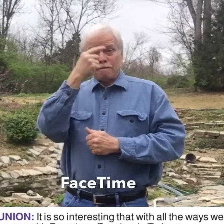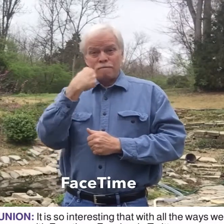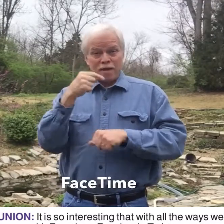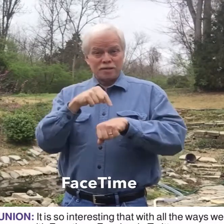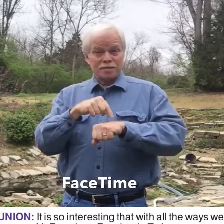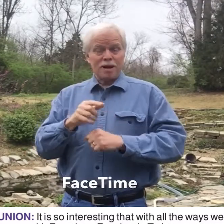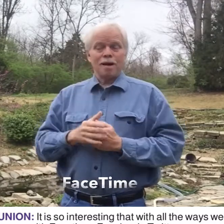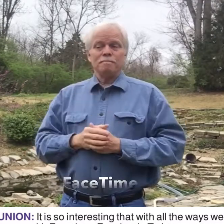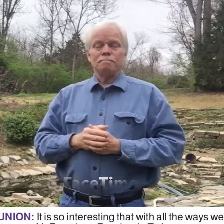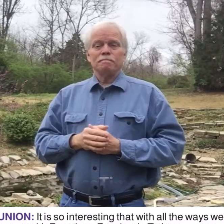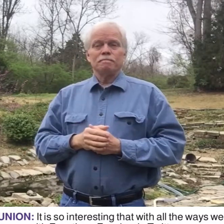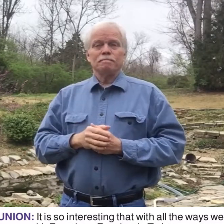FaceTime,